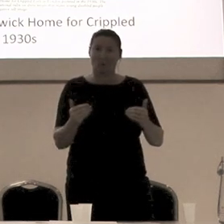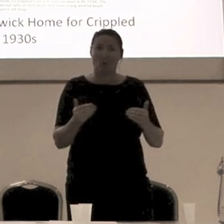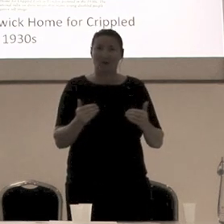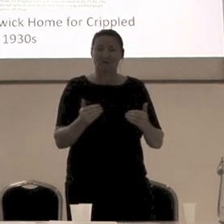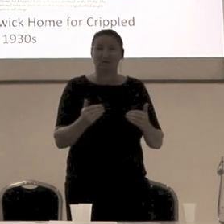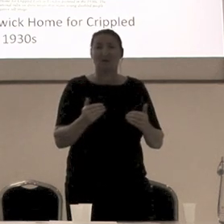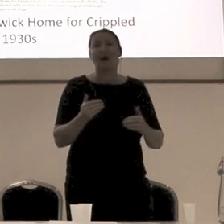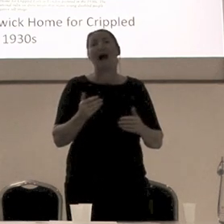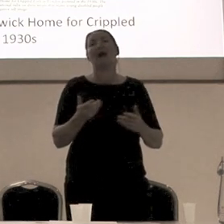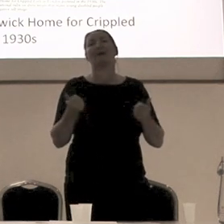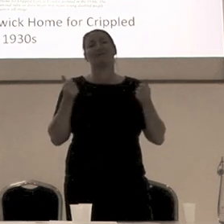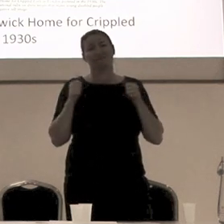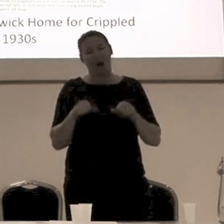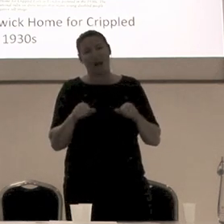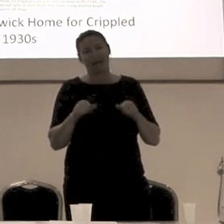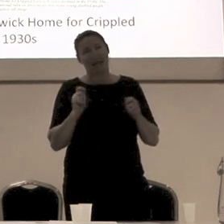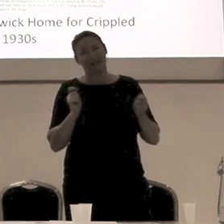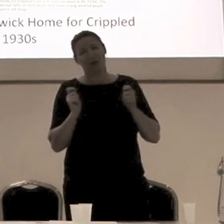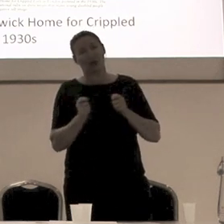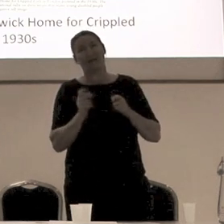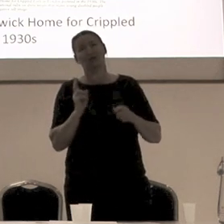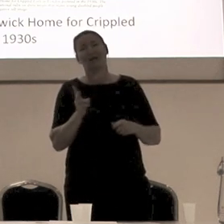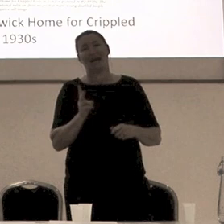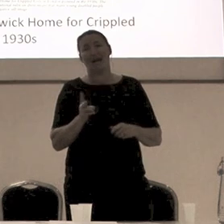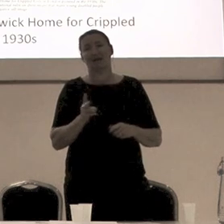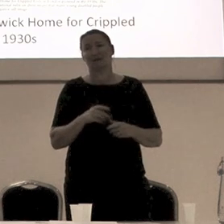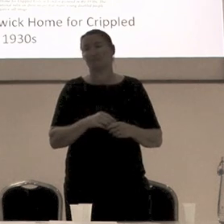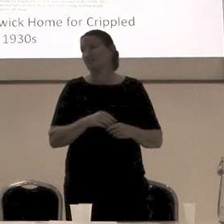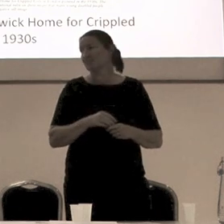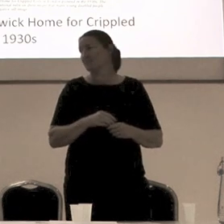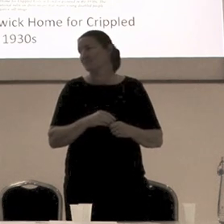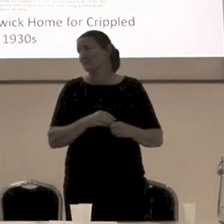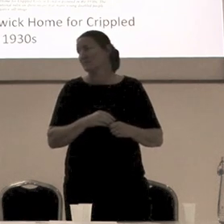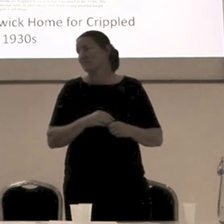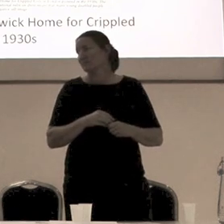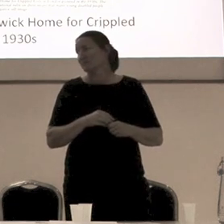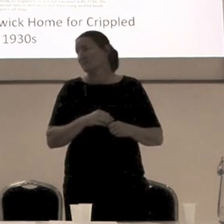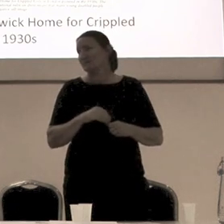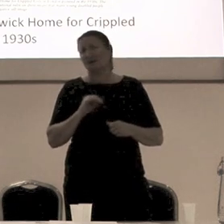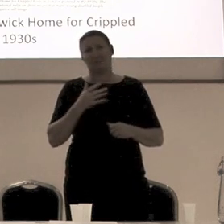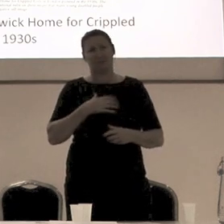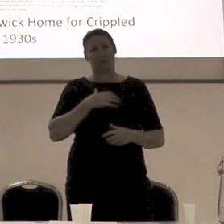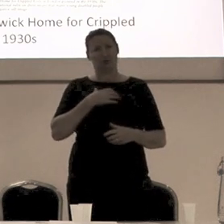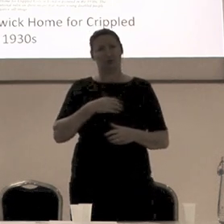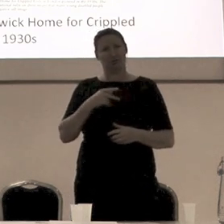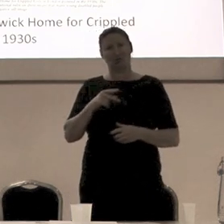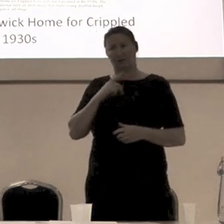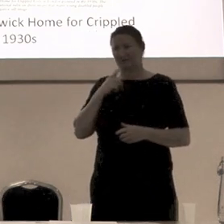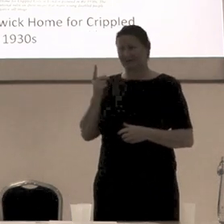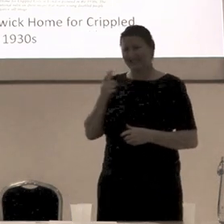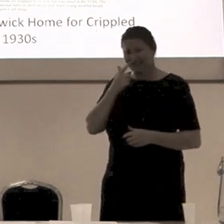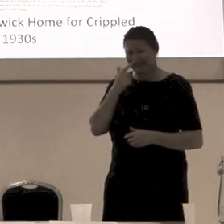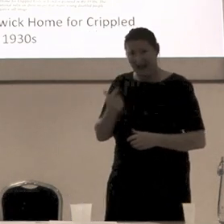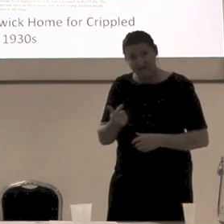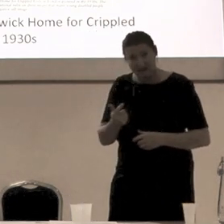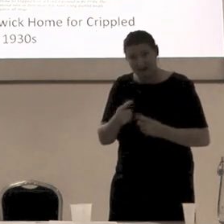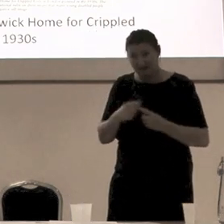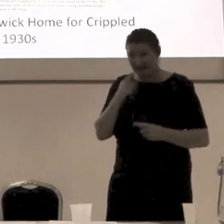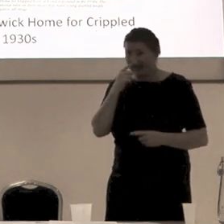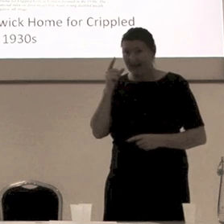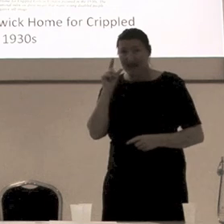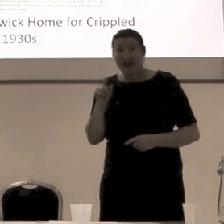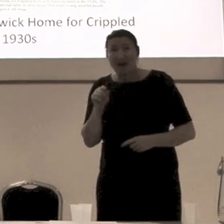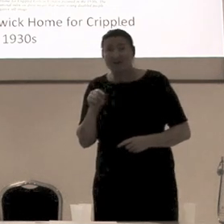on it got to an age. People may look askance at this, but there are people in our political system at the